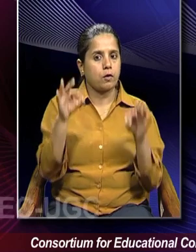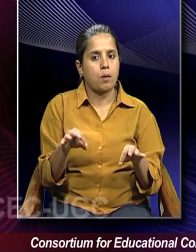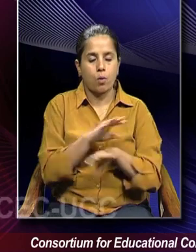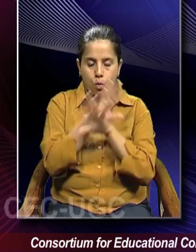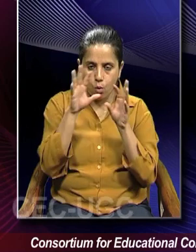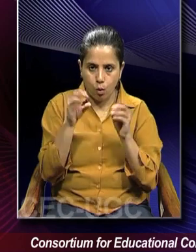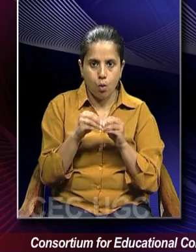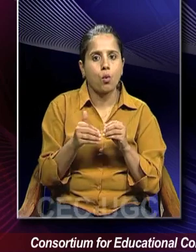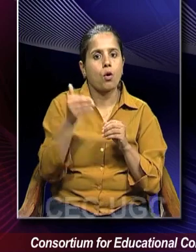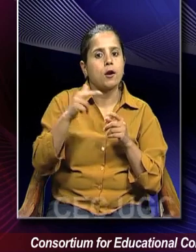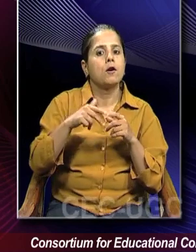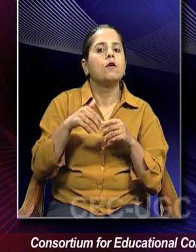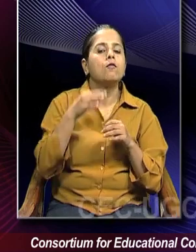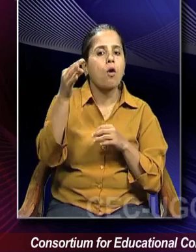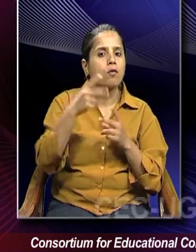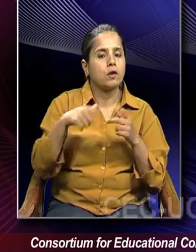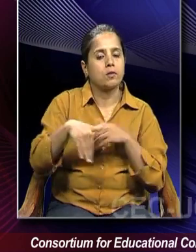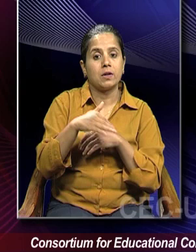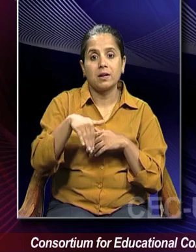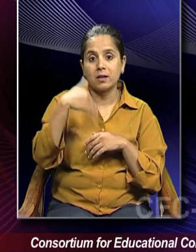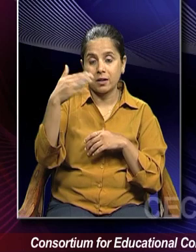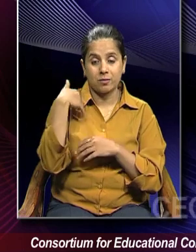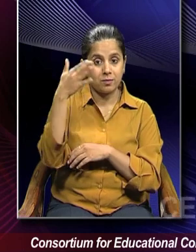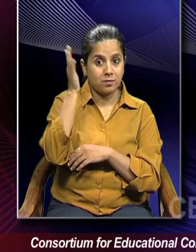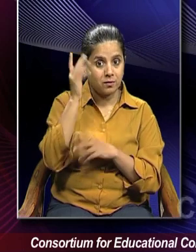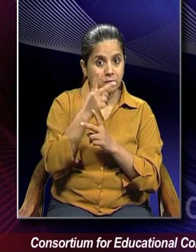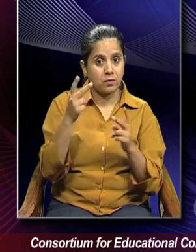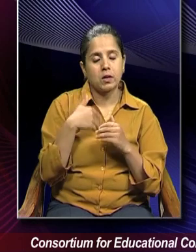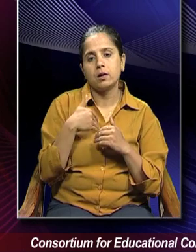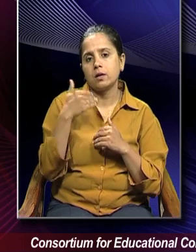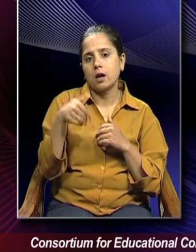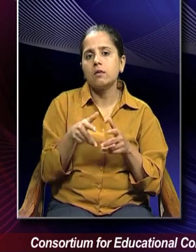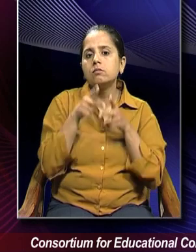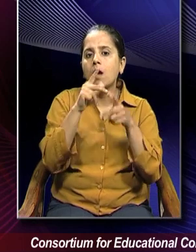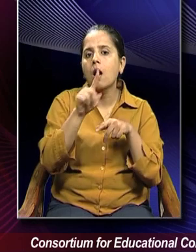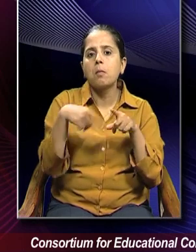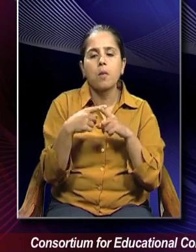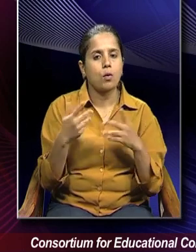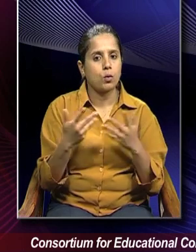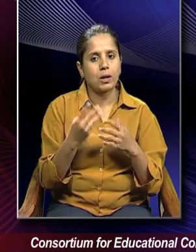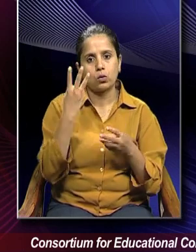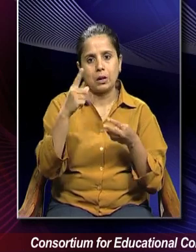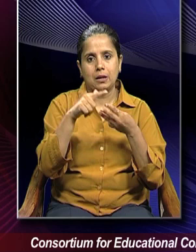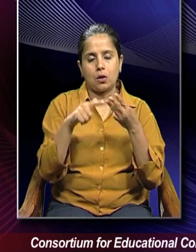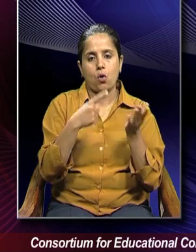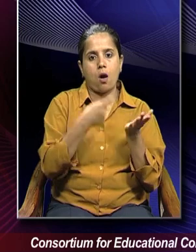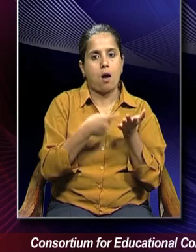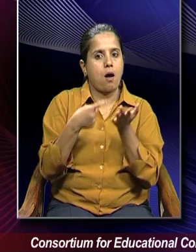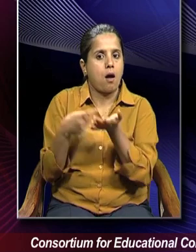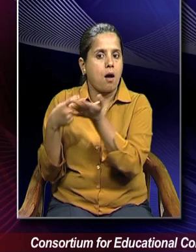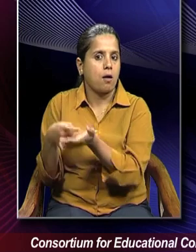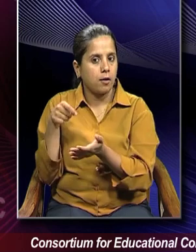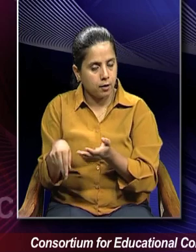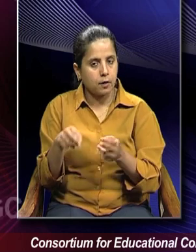entire forward engineering. Now, in the next segment of my lectures, I will be telling you about the 3R framework of